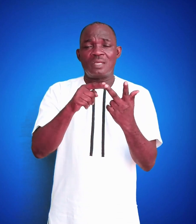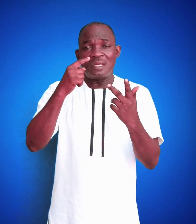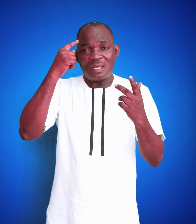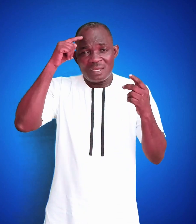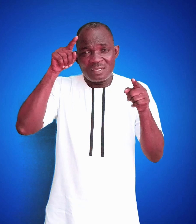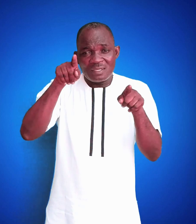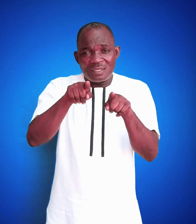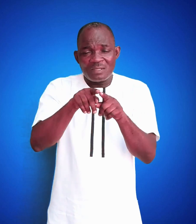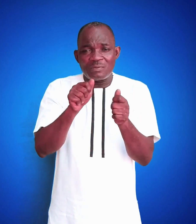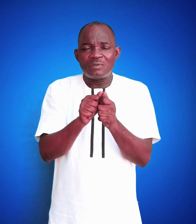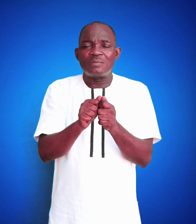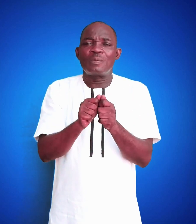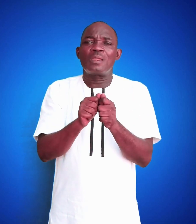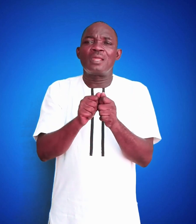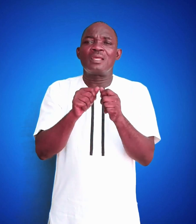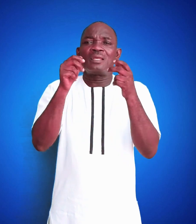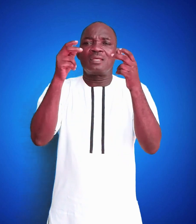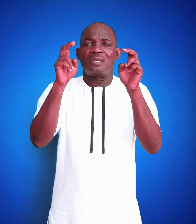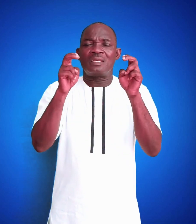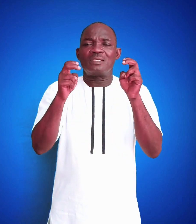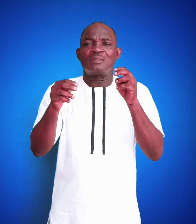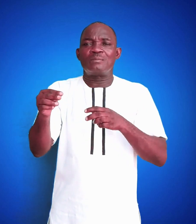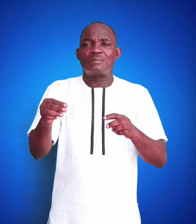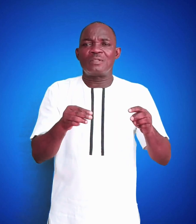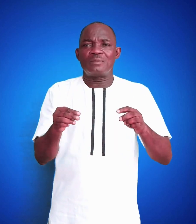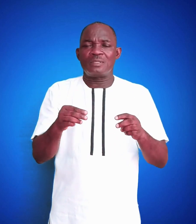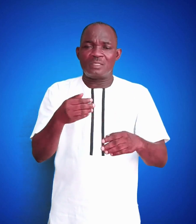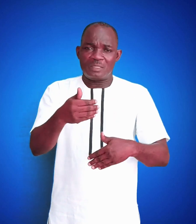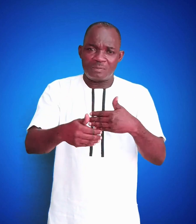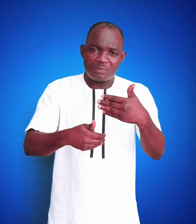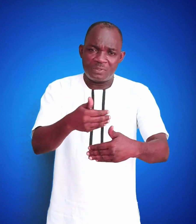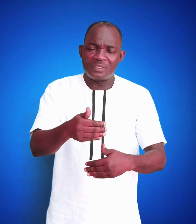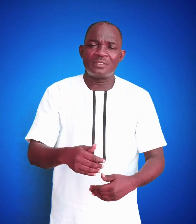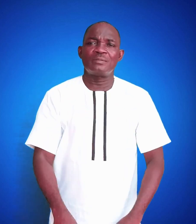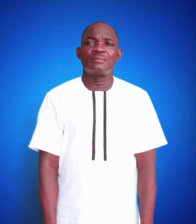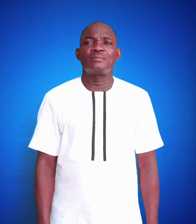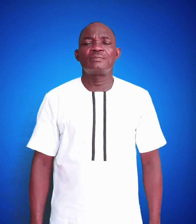Cooperate with case management processes.